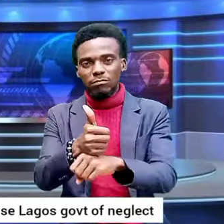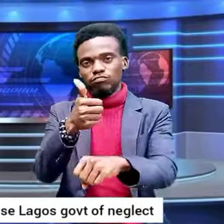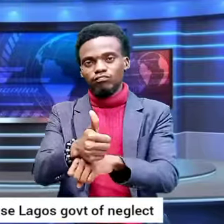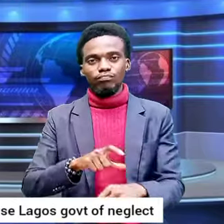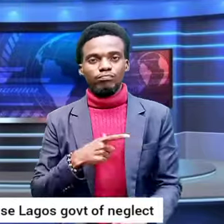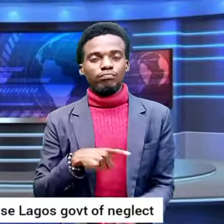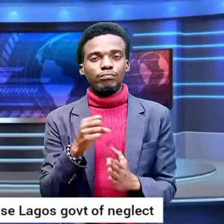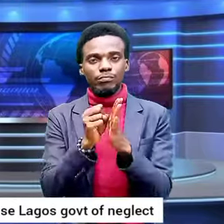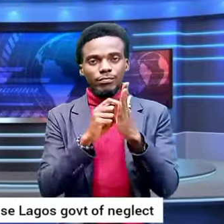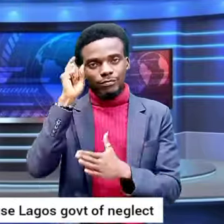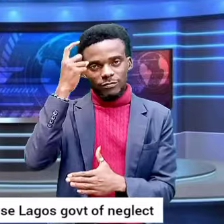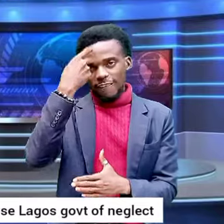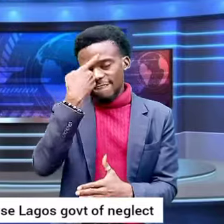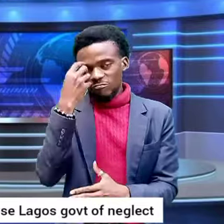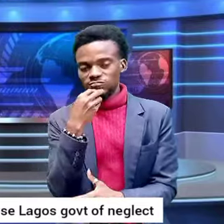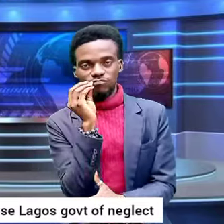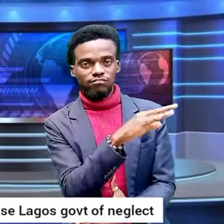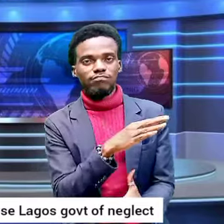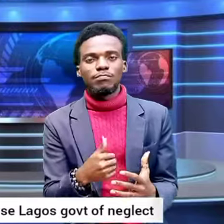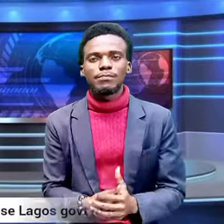State Governor for neglect.